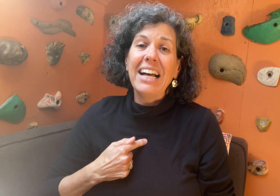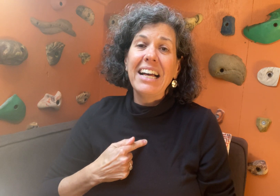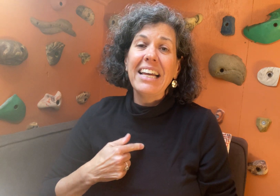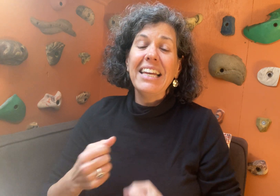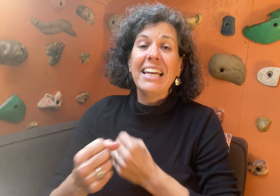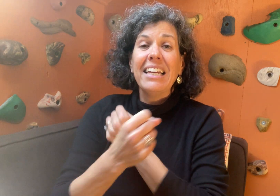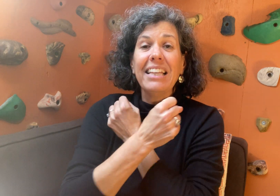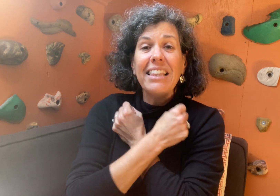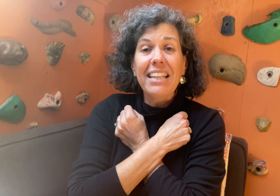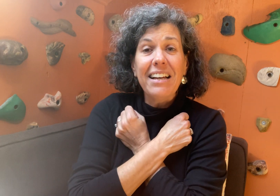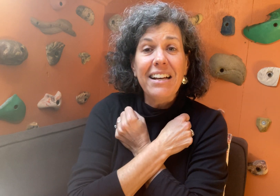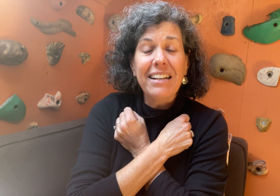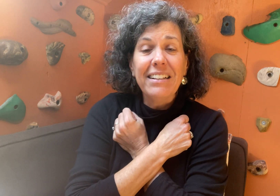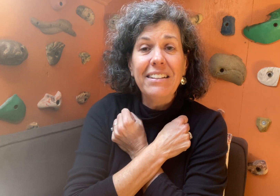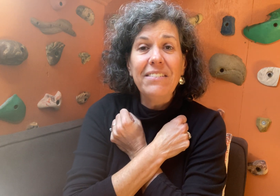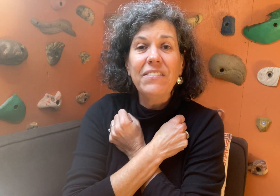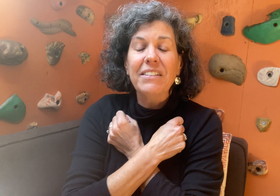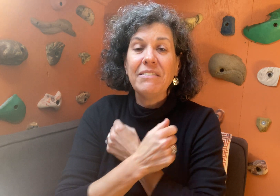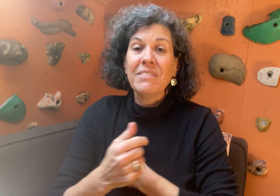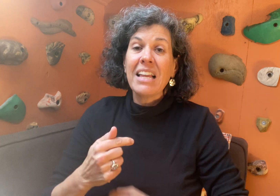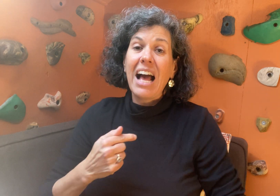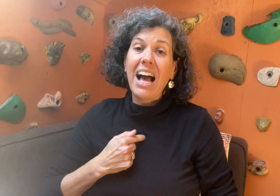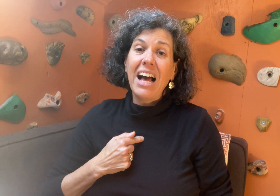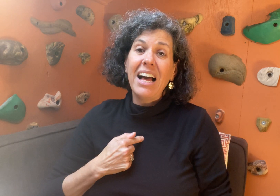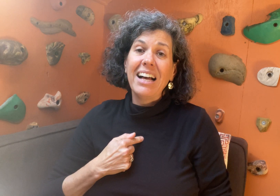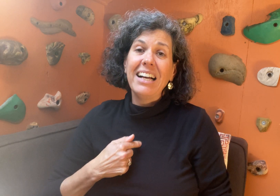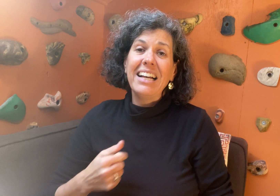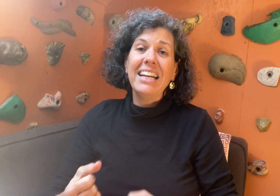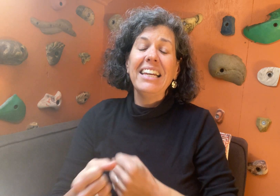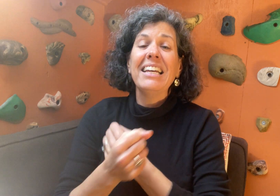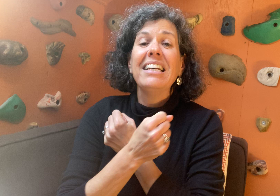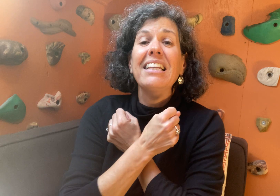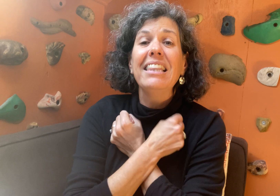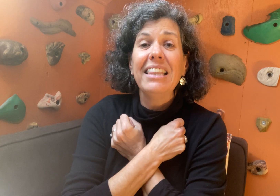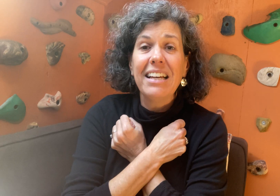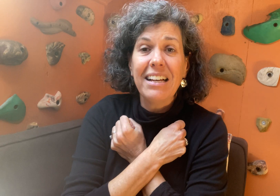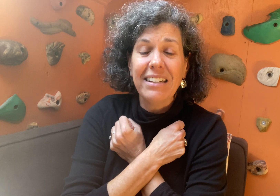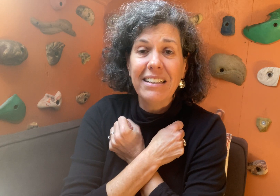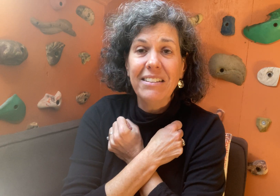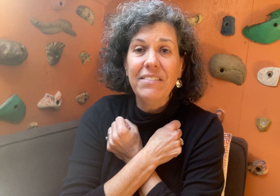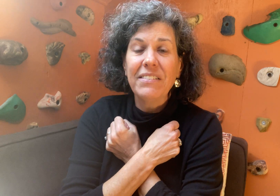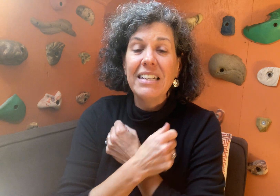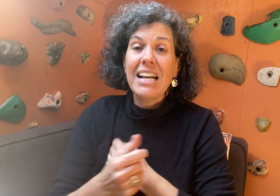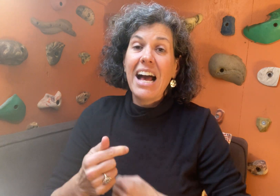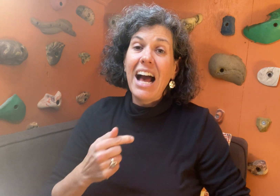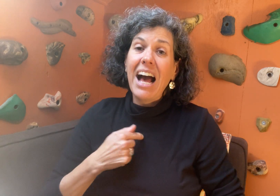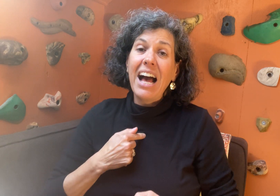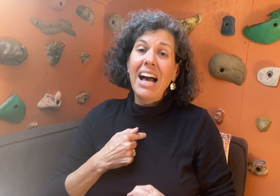I love, I love, I